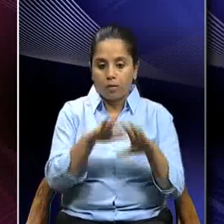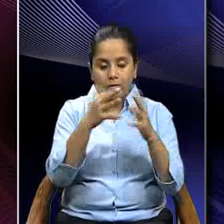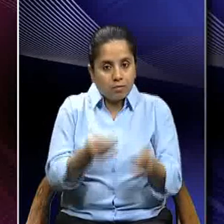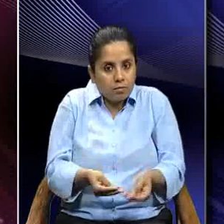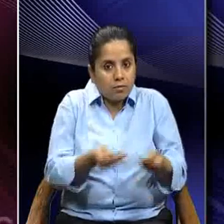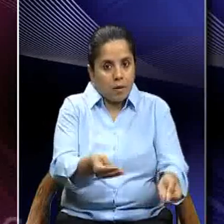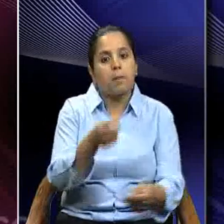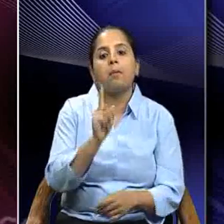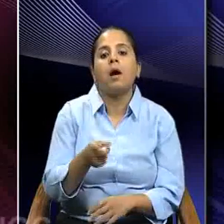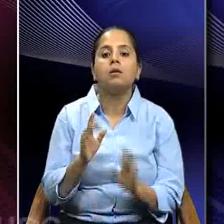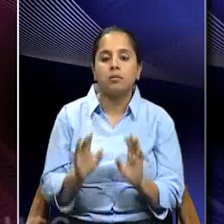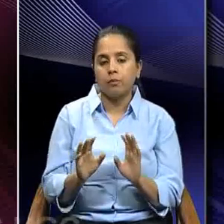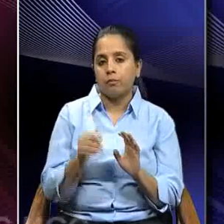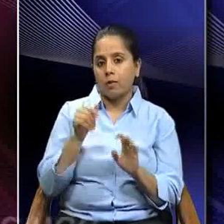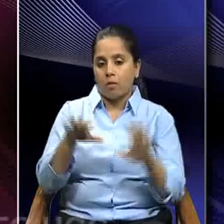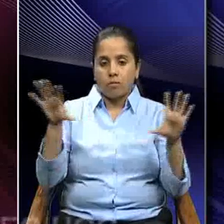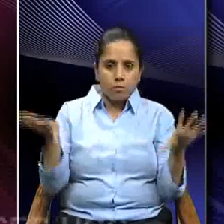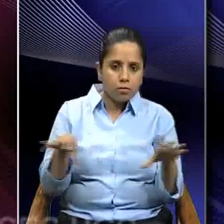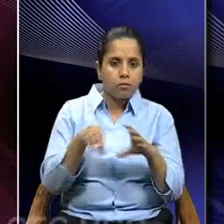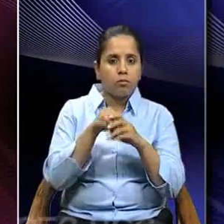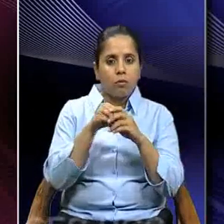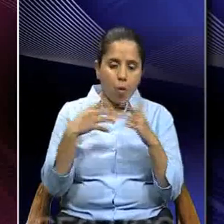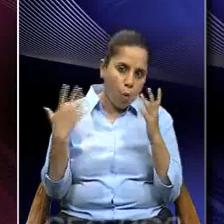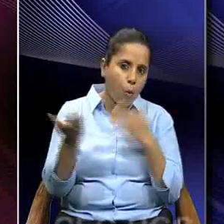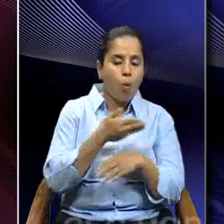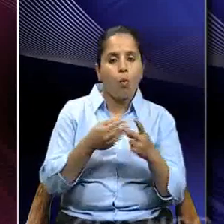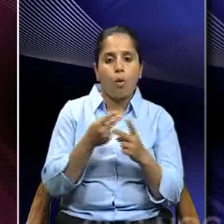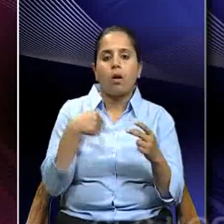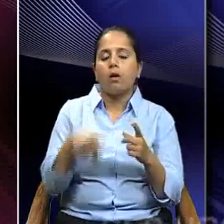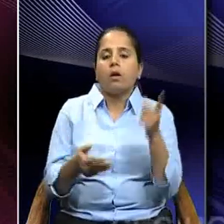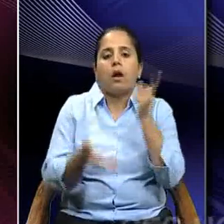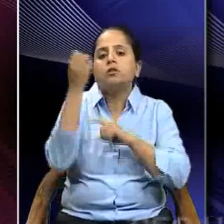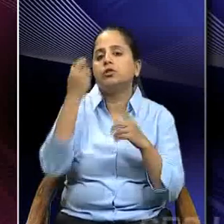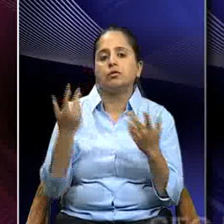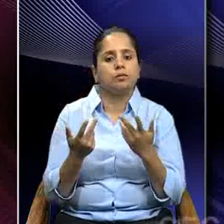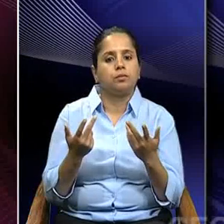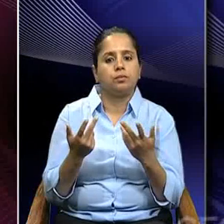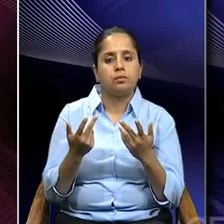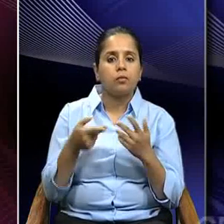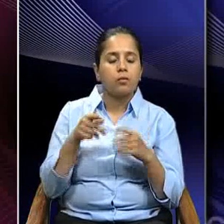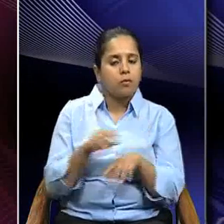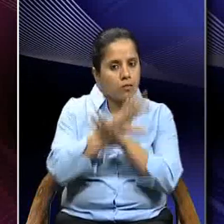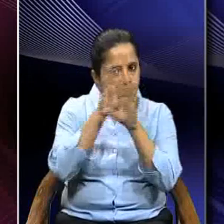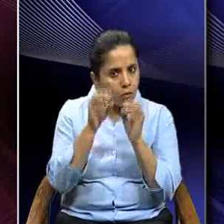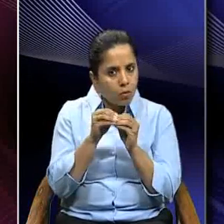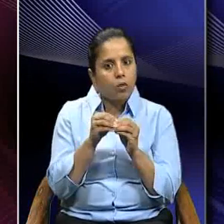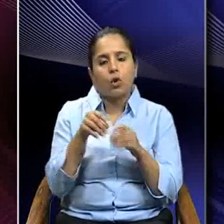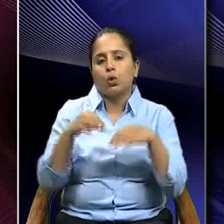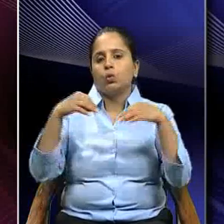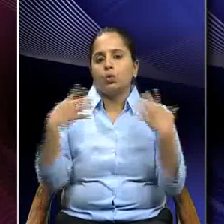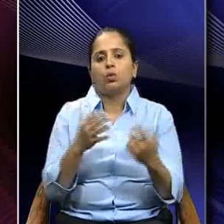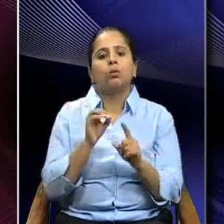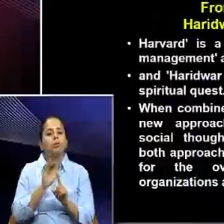quest. And when we combine them together, we arrive at an entirely new approach